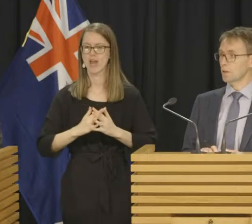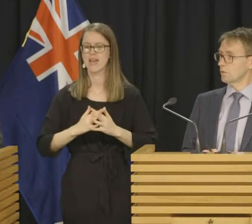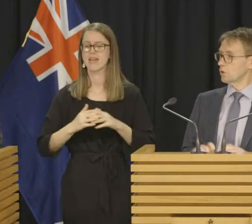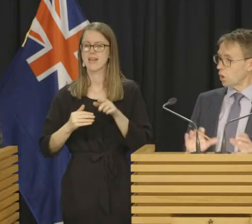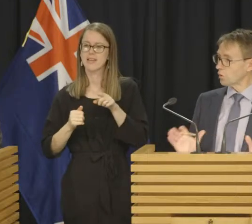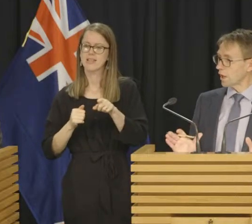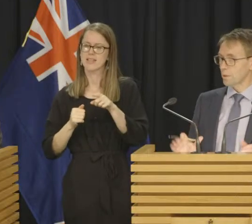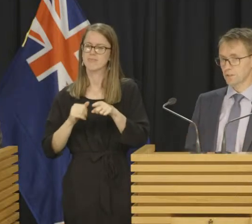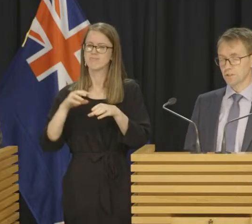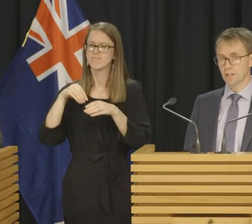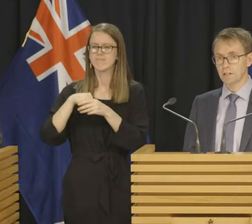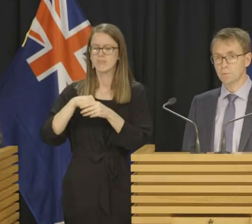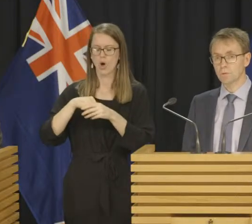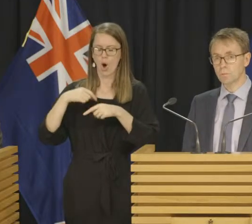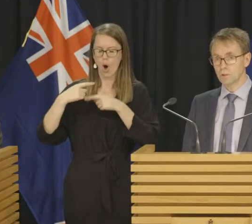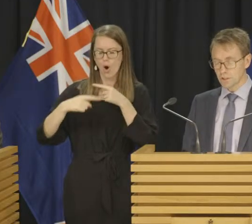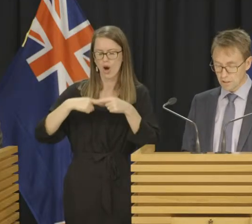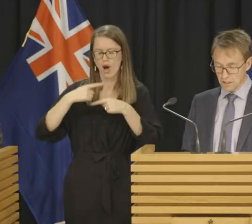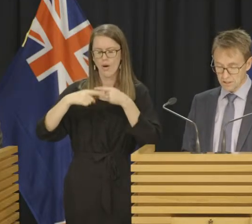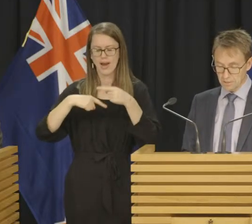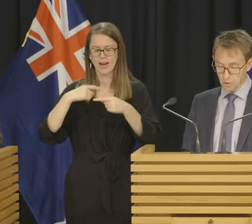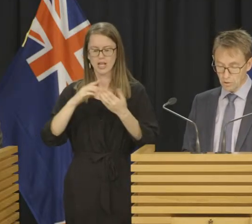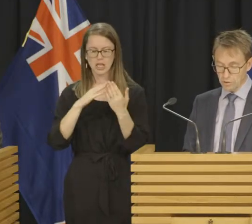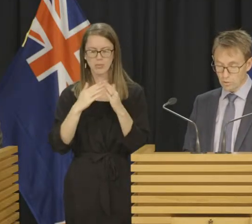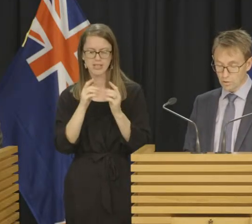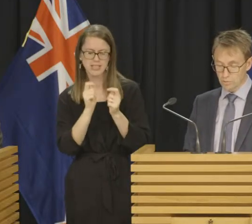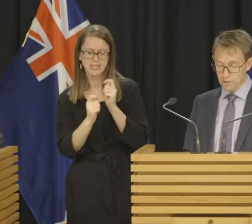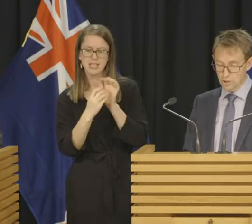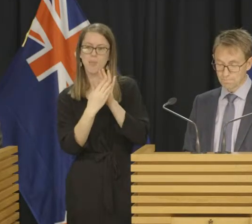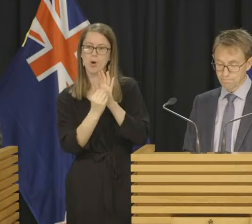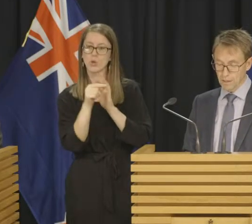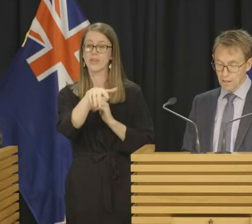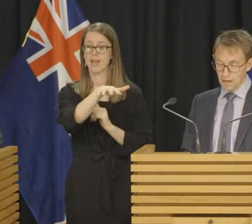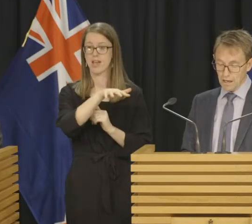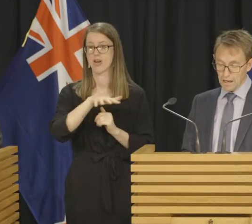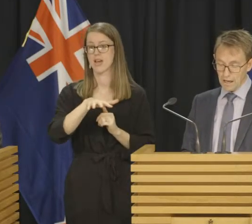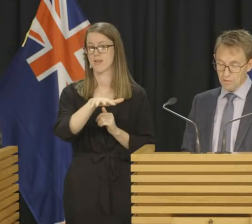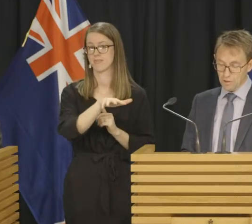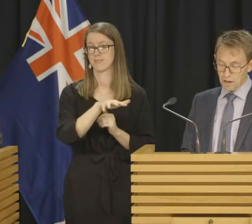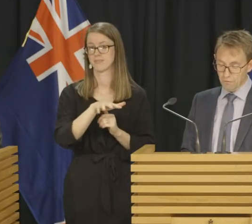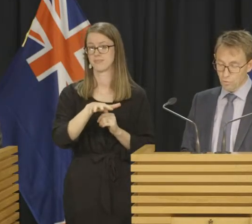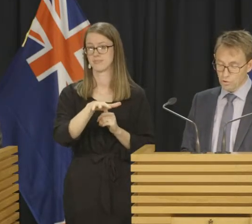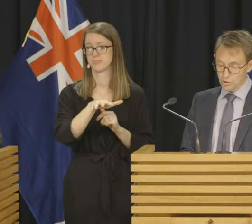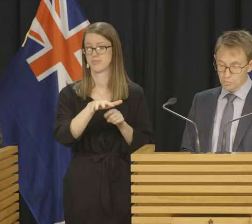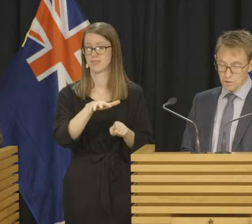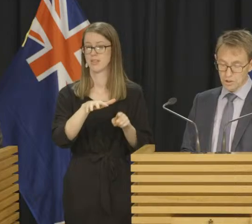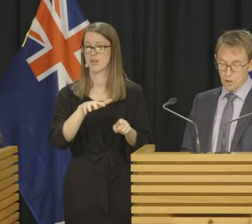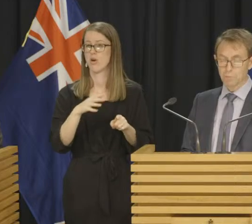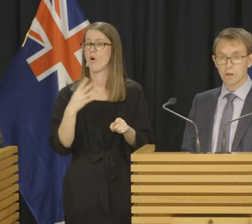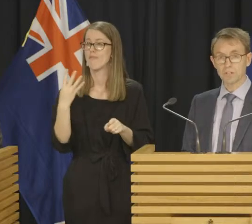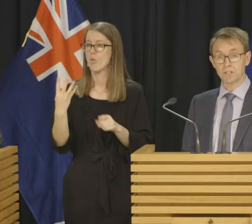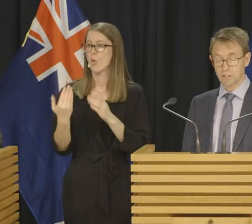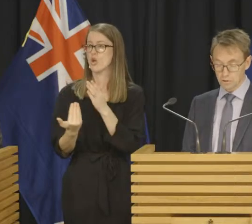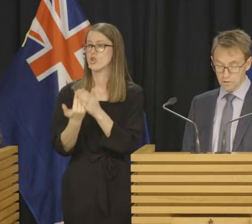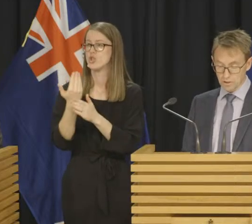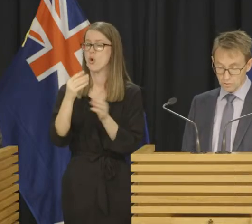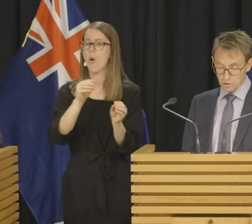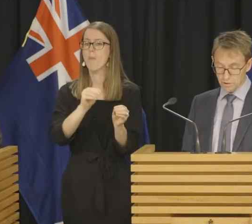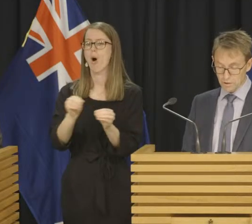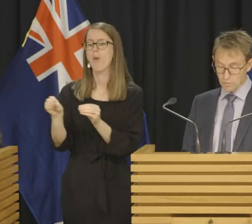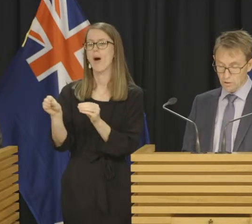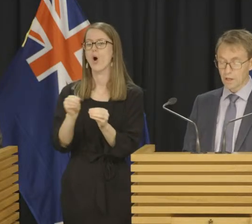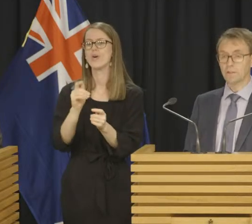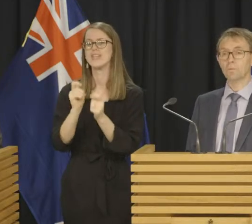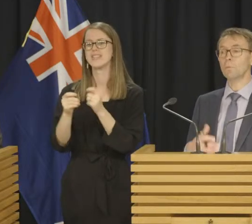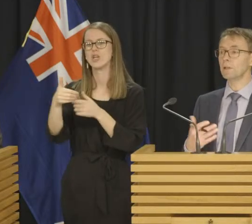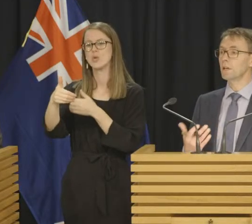part of an ongoing sustainable community testing model in the Auckland region. And there are now 4 new community mobile testing units in